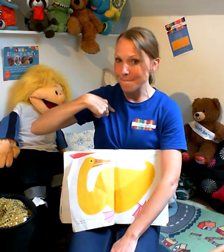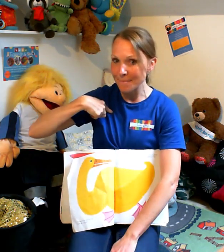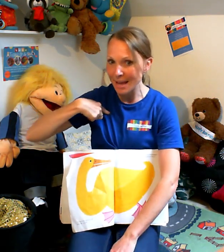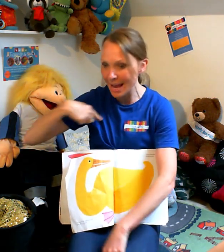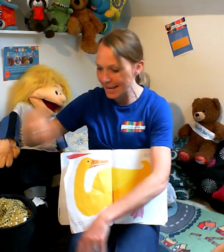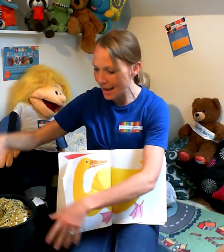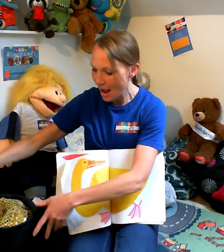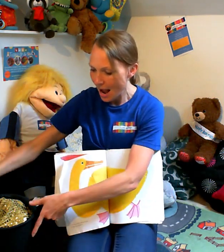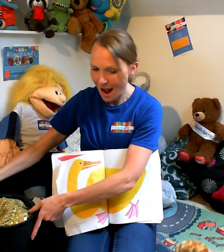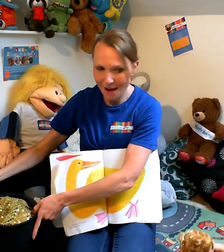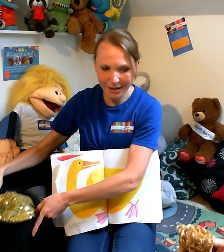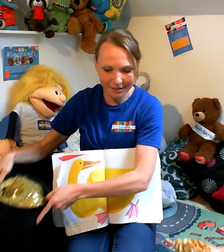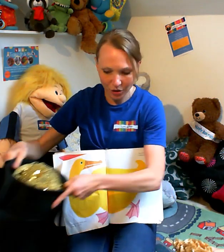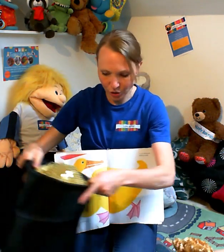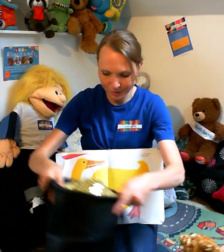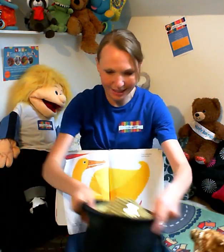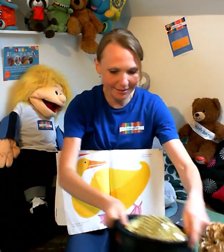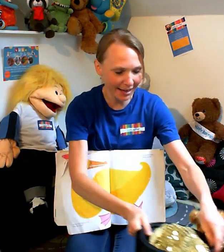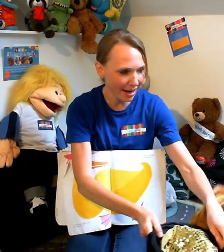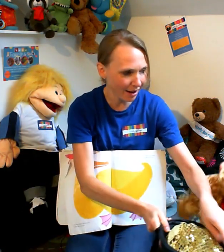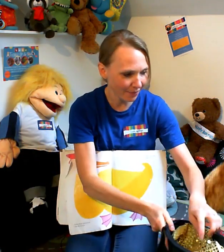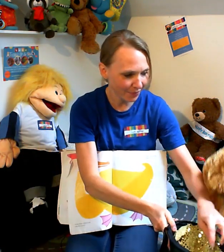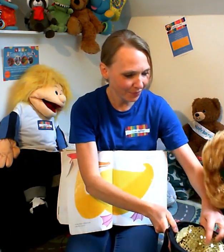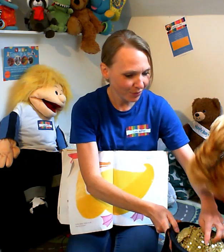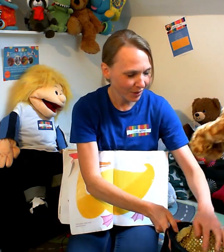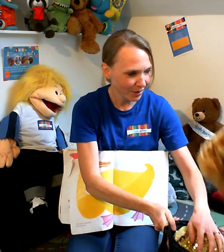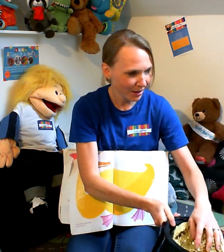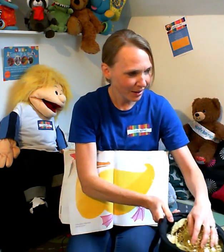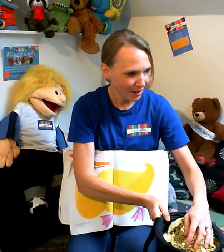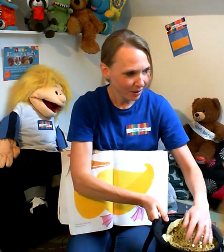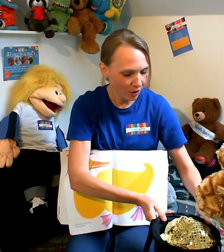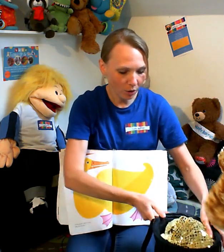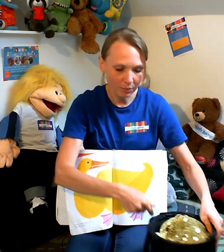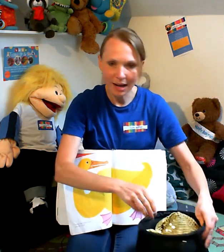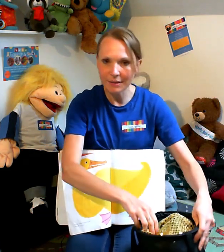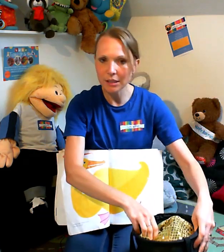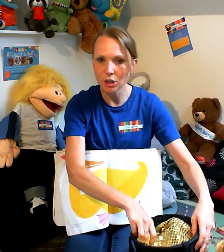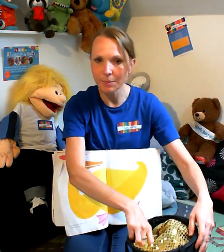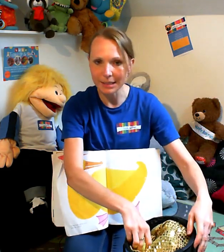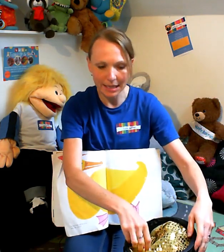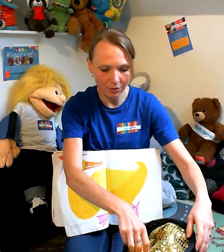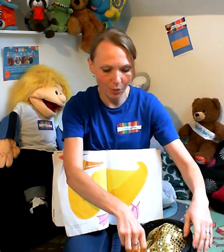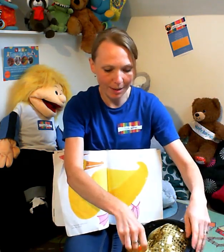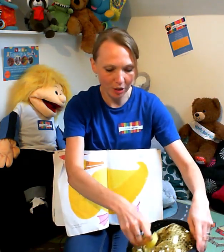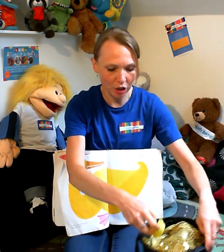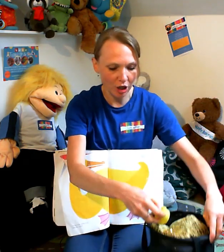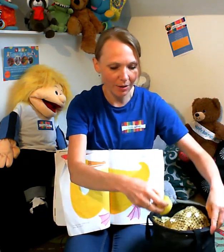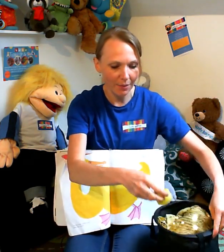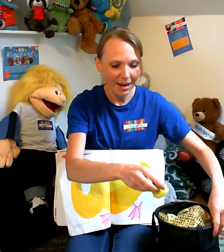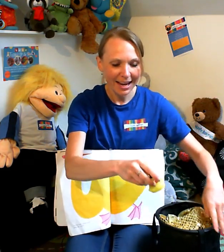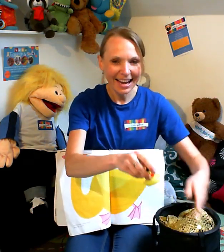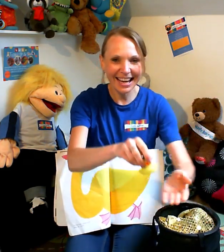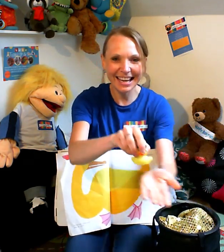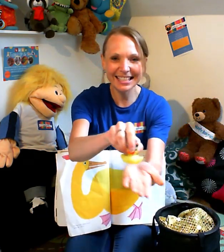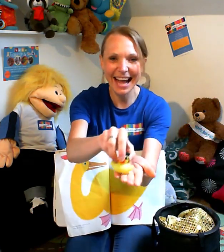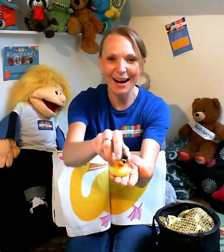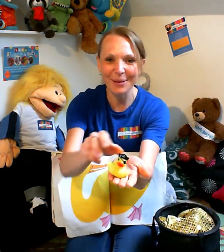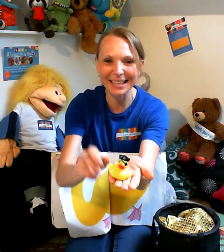me. Harris, who's this here? Oh, Harris is too busy now, so I'm going to show you. Here's our